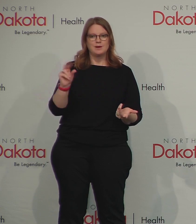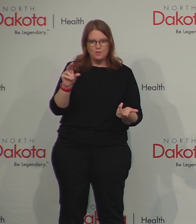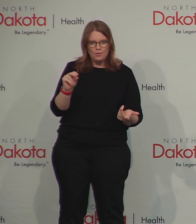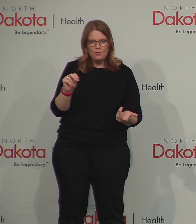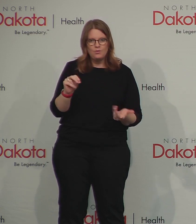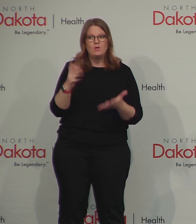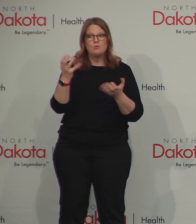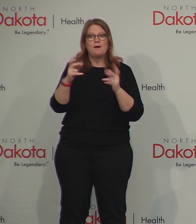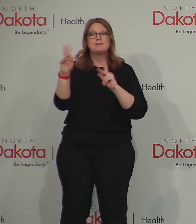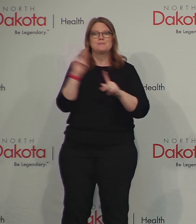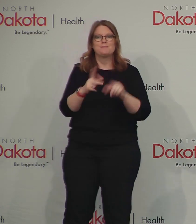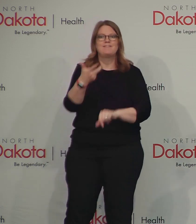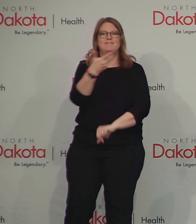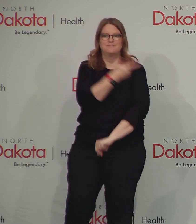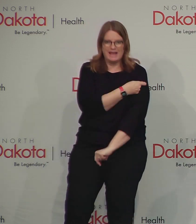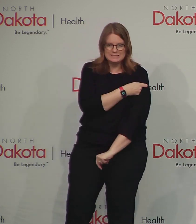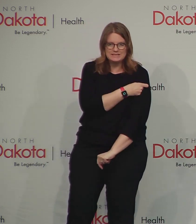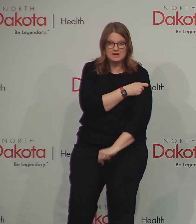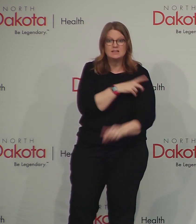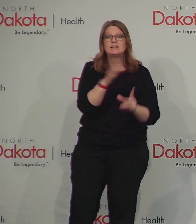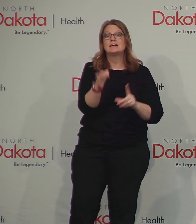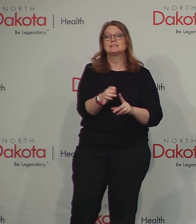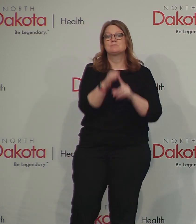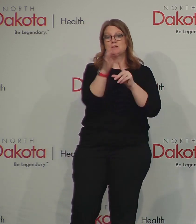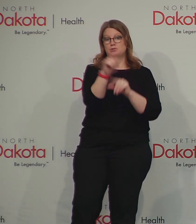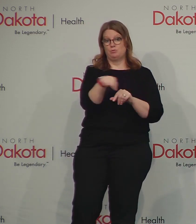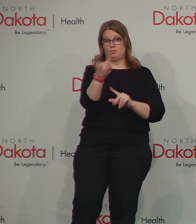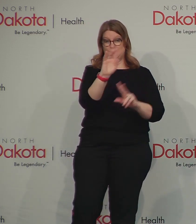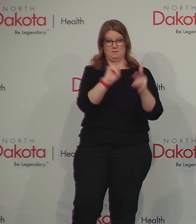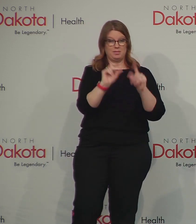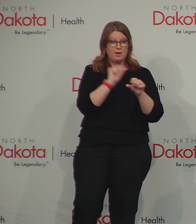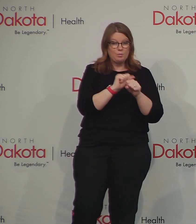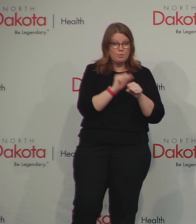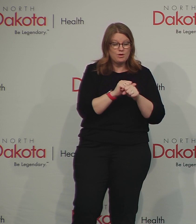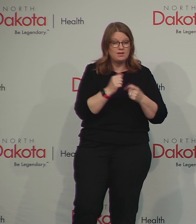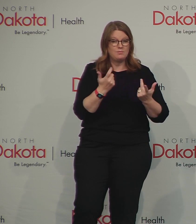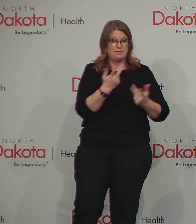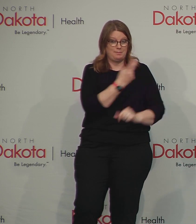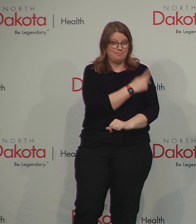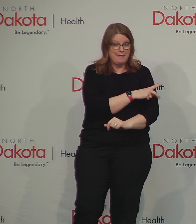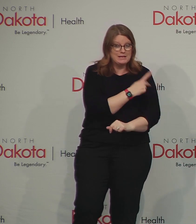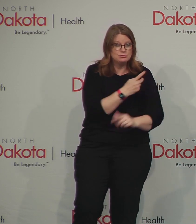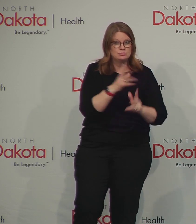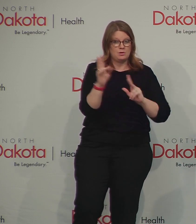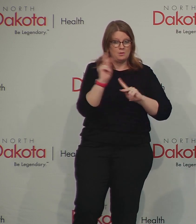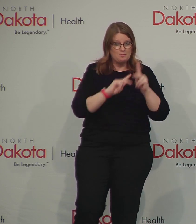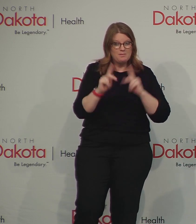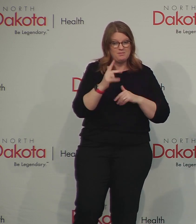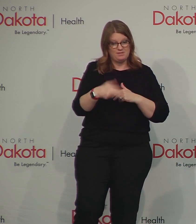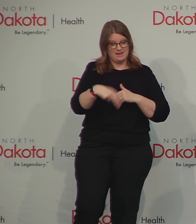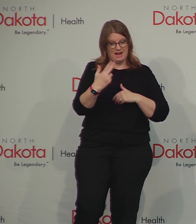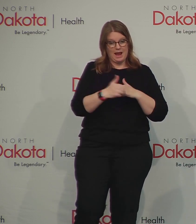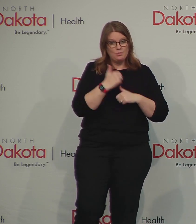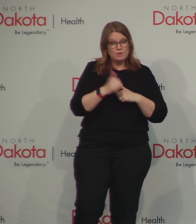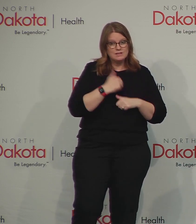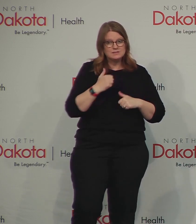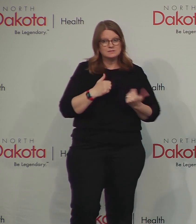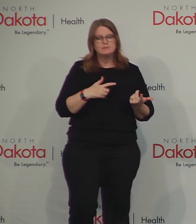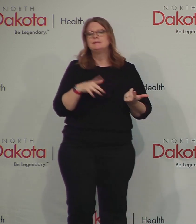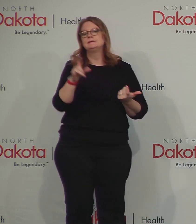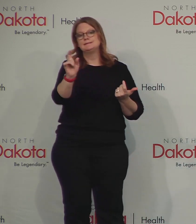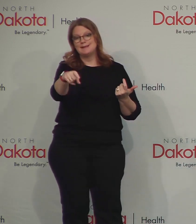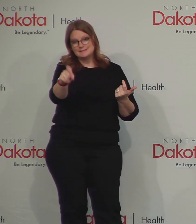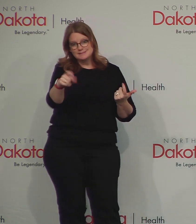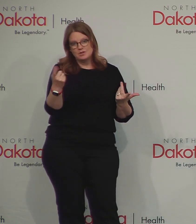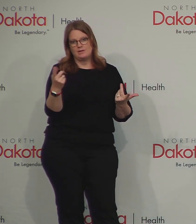vaccinated, particularly those that are on the front lines and working with patients or people that are at high risk, is an essential piece